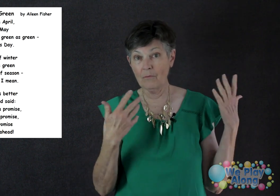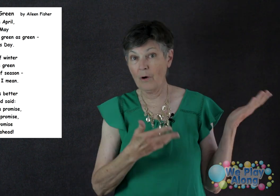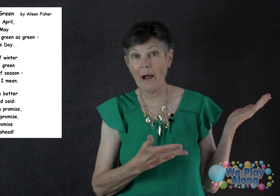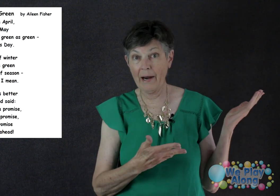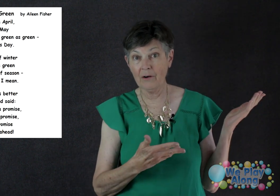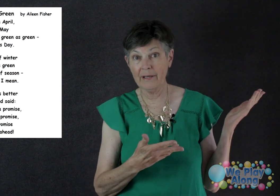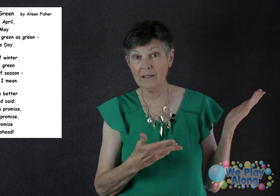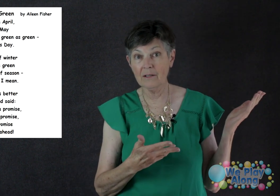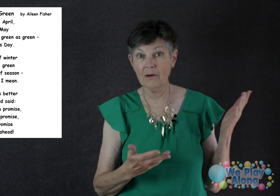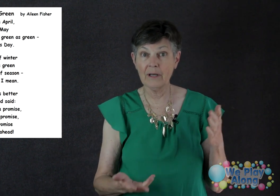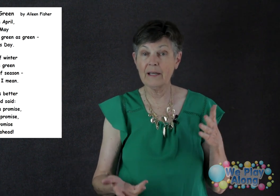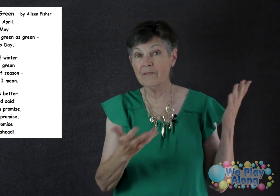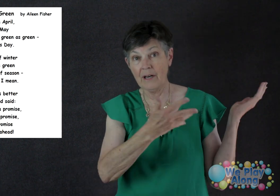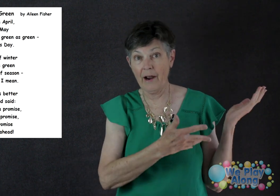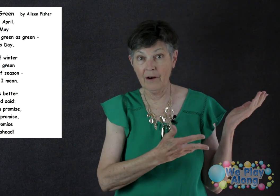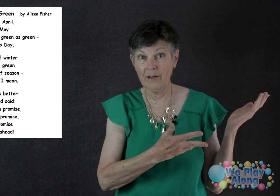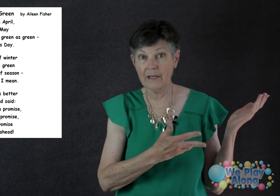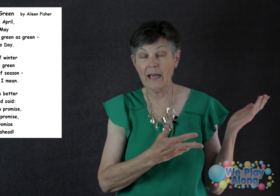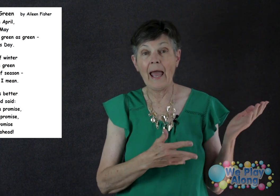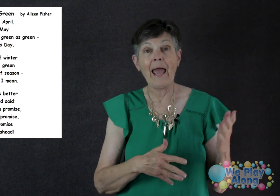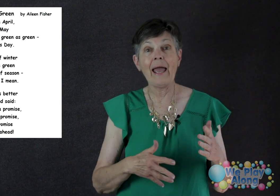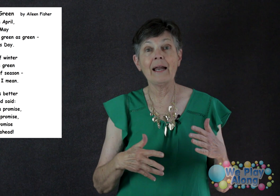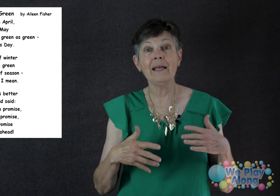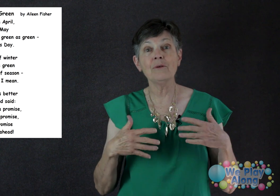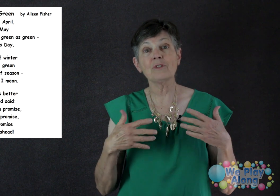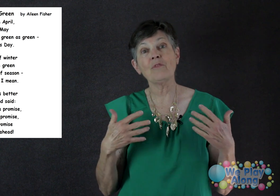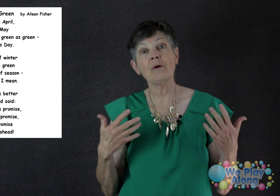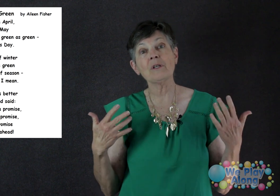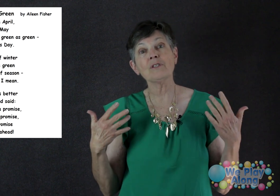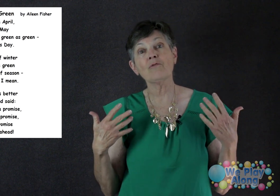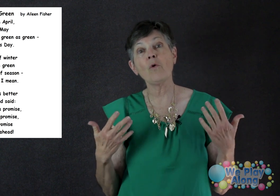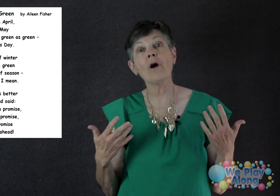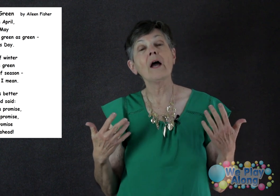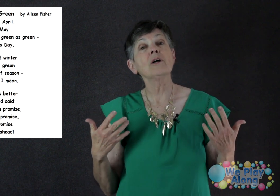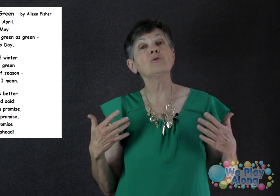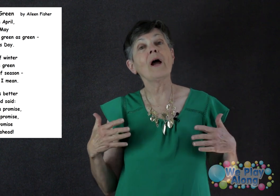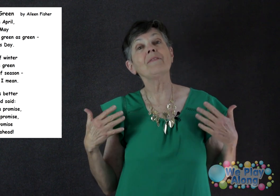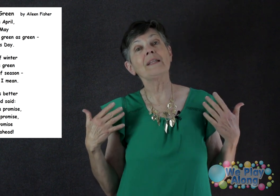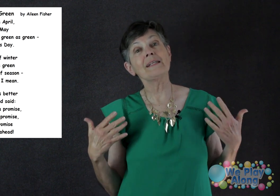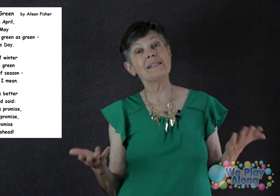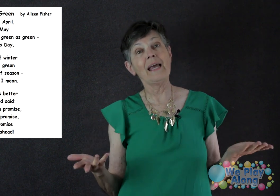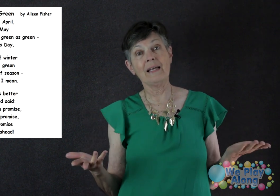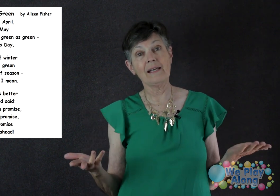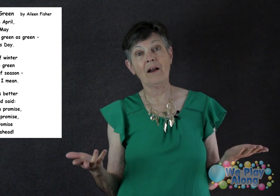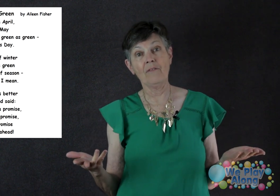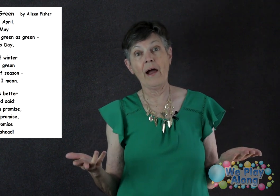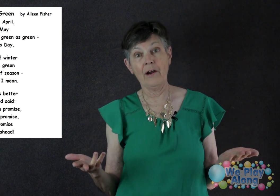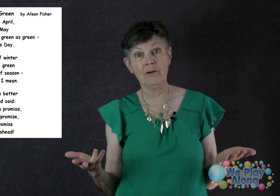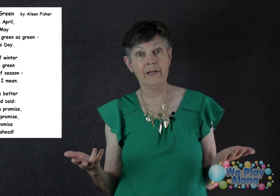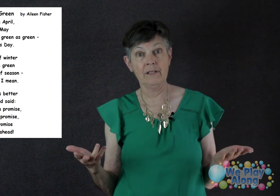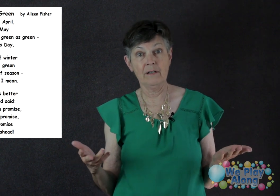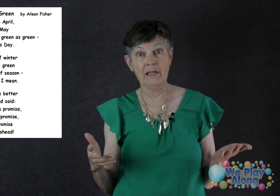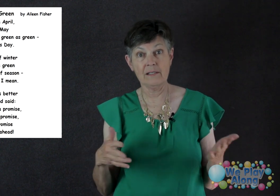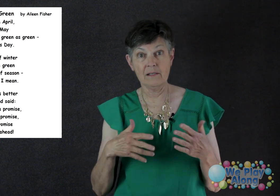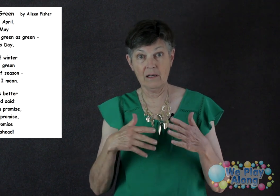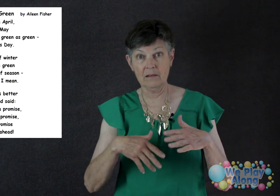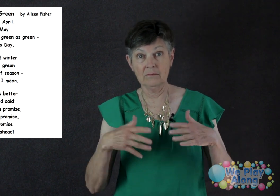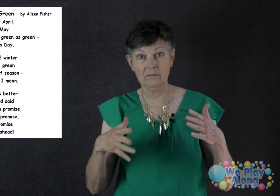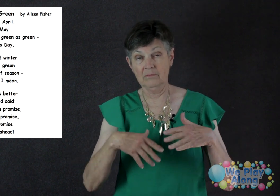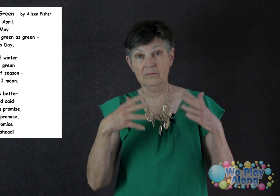from Ireland, or he lived in Ireland, and he was famous for driving the snakes out of Ireland. That's